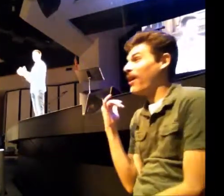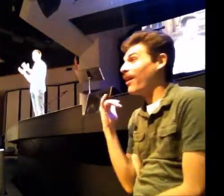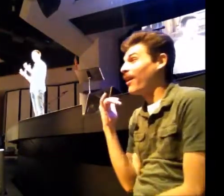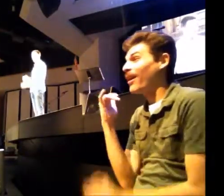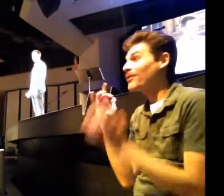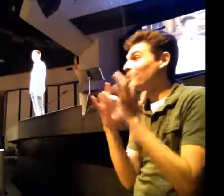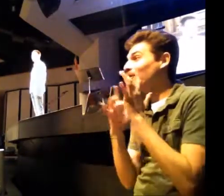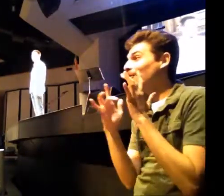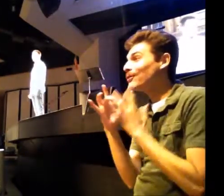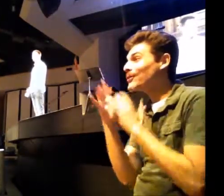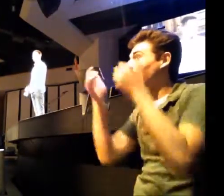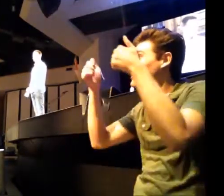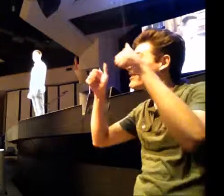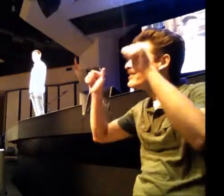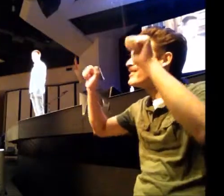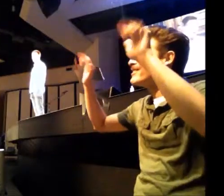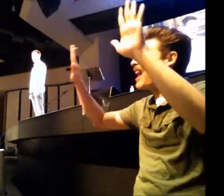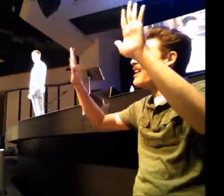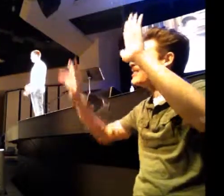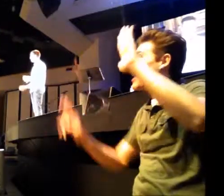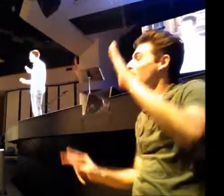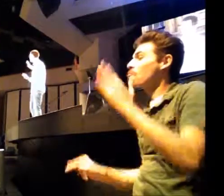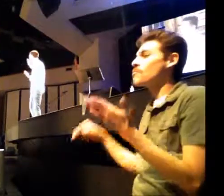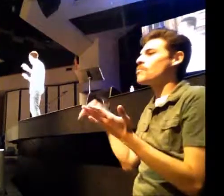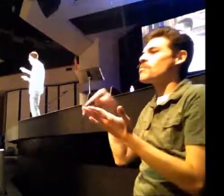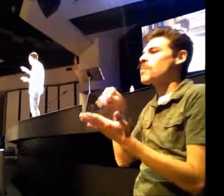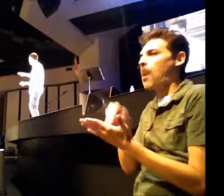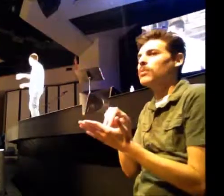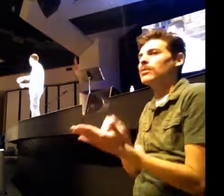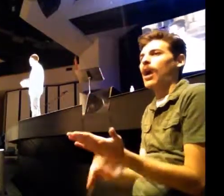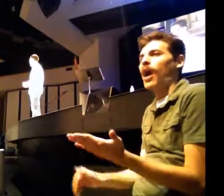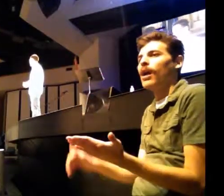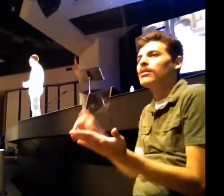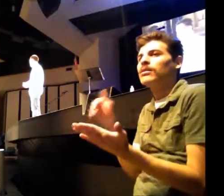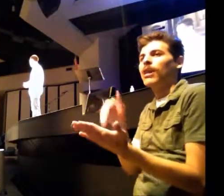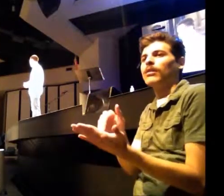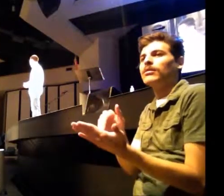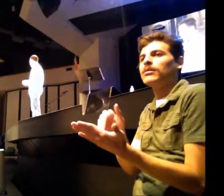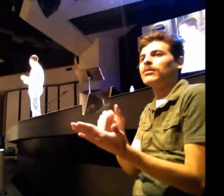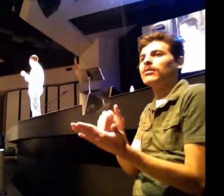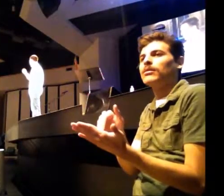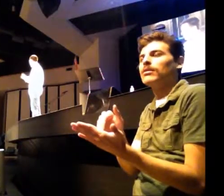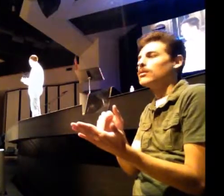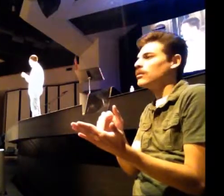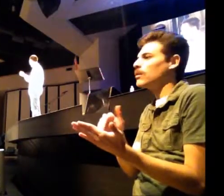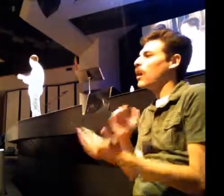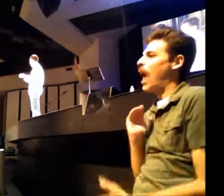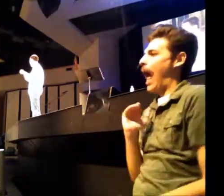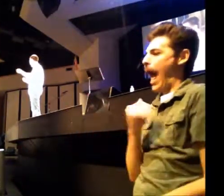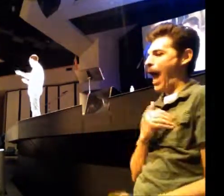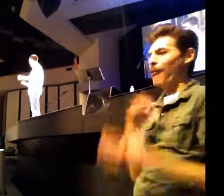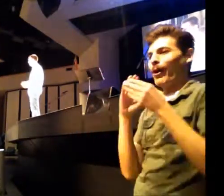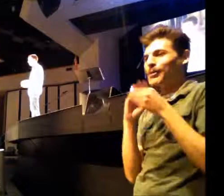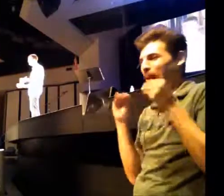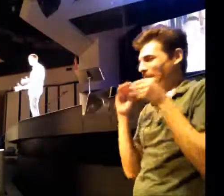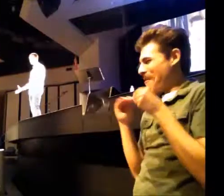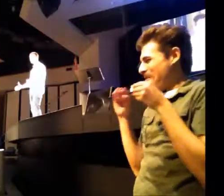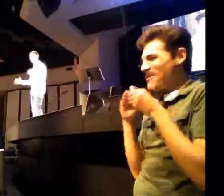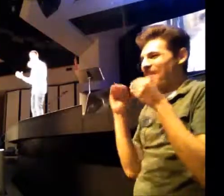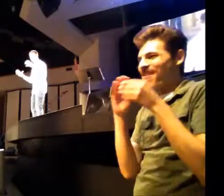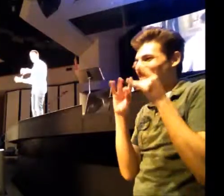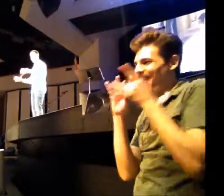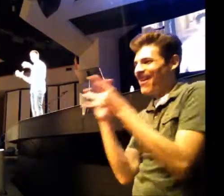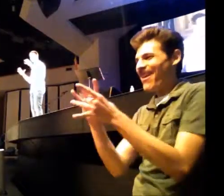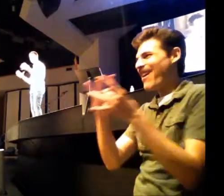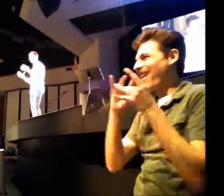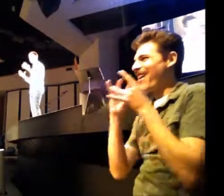died for us and rose again. This is our story as the church. This is what we gather to remember. This is what